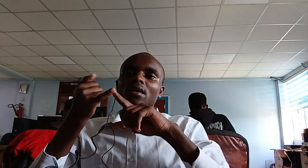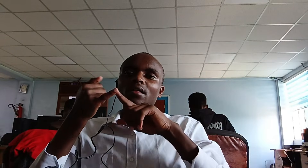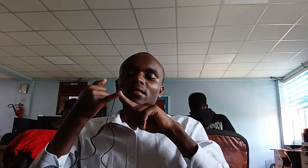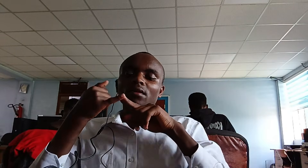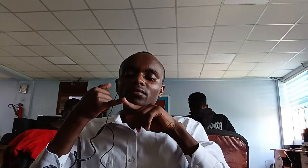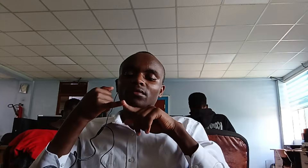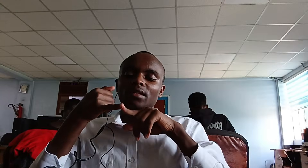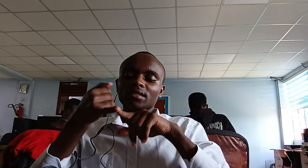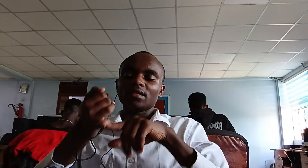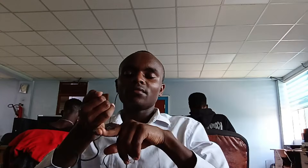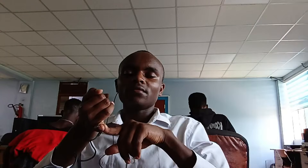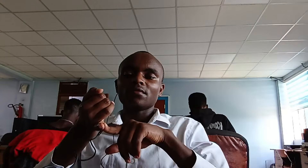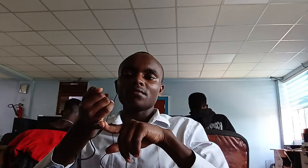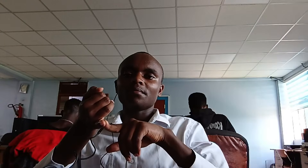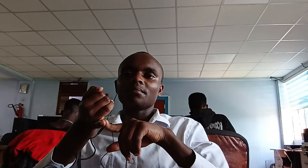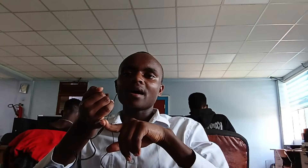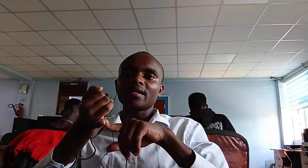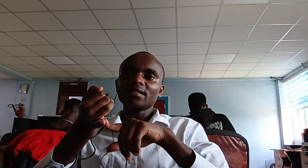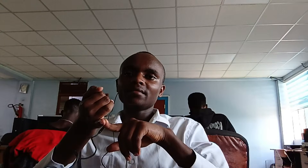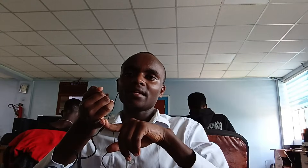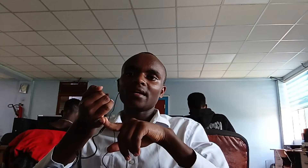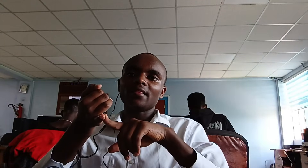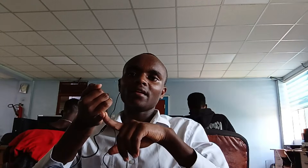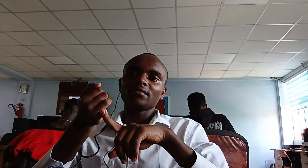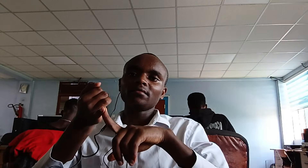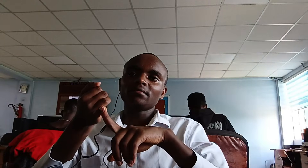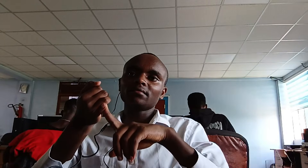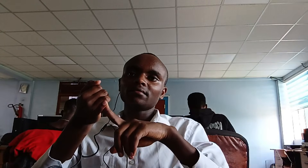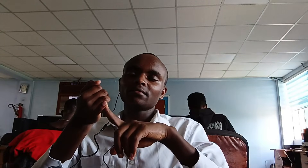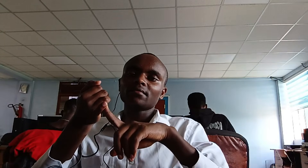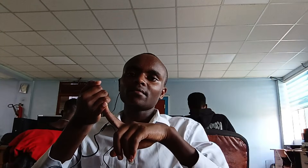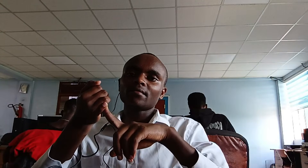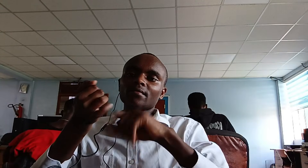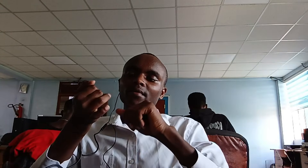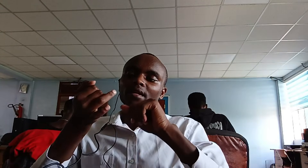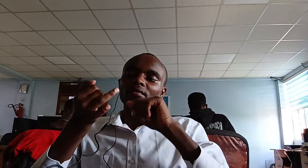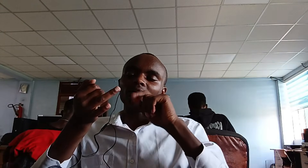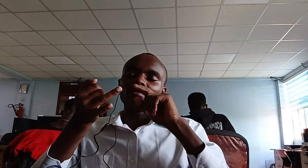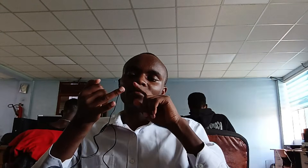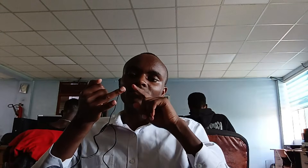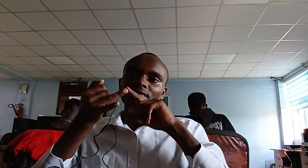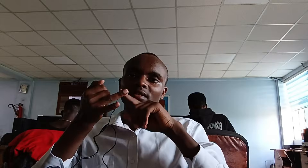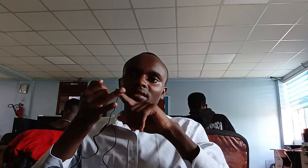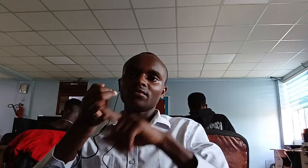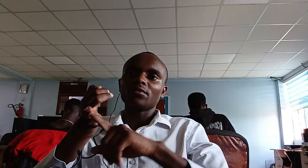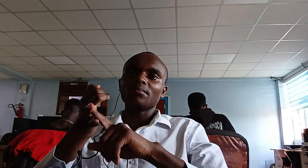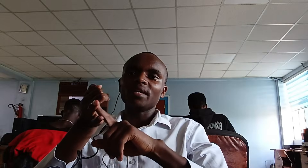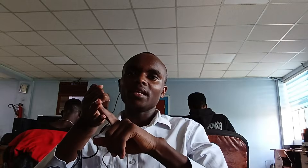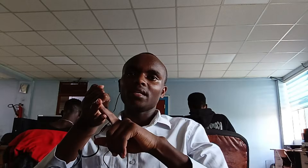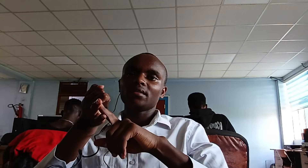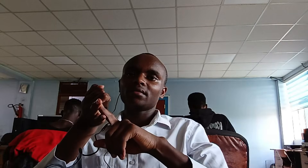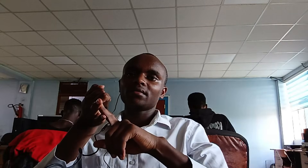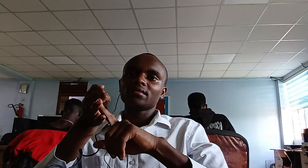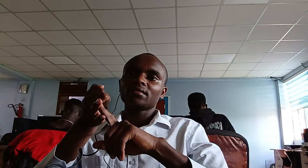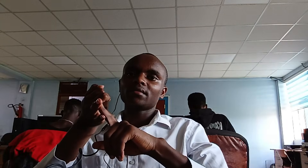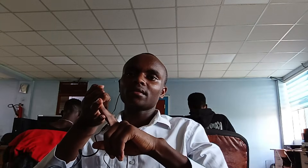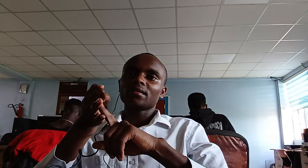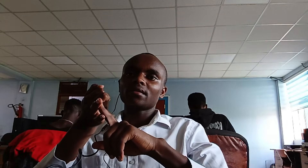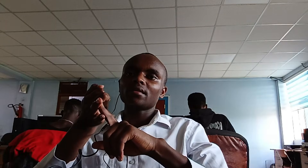you have to know the sign for marry, and then you have to know the sign for many,